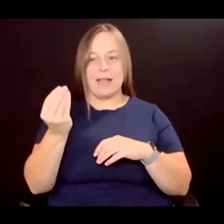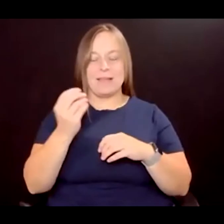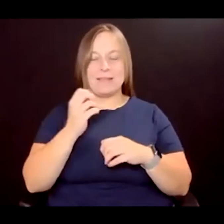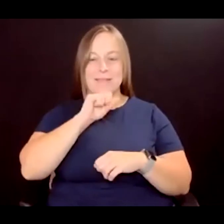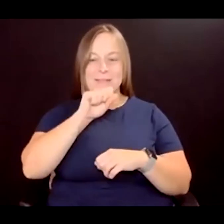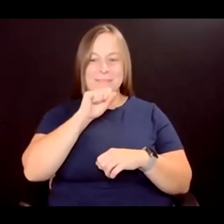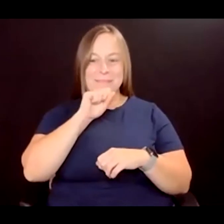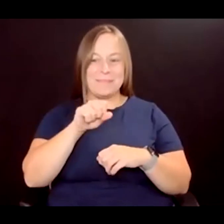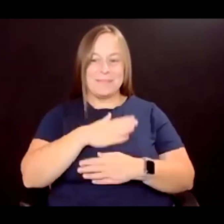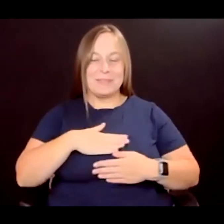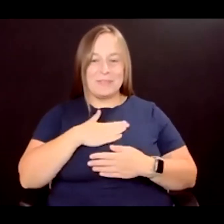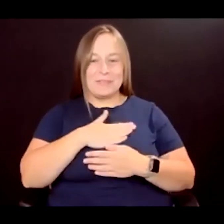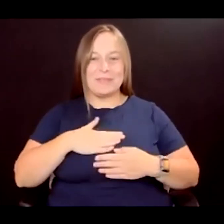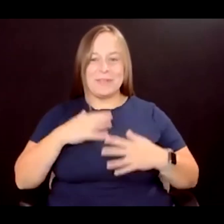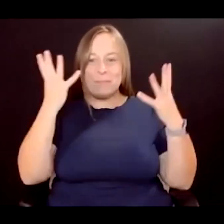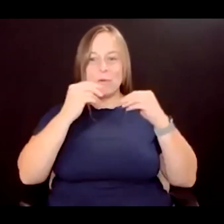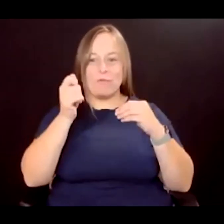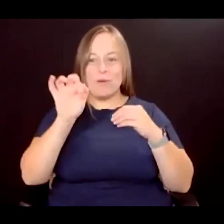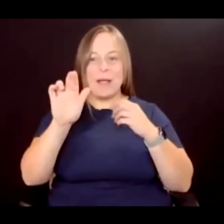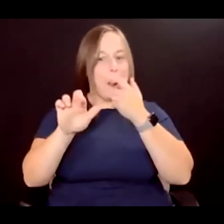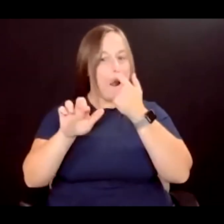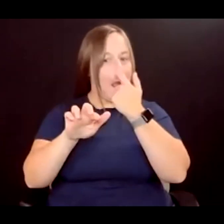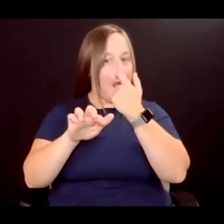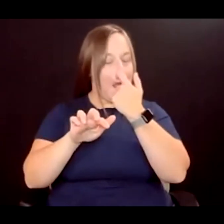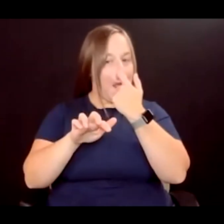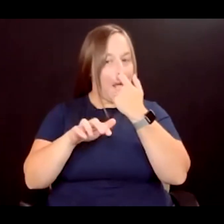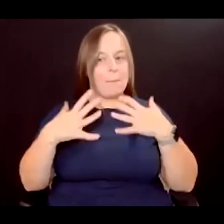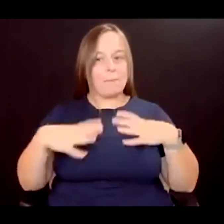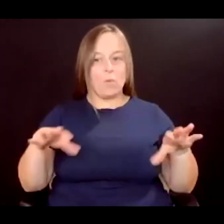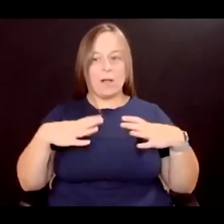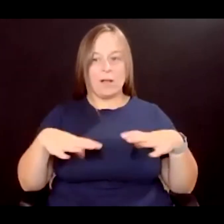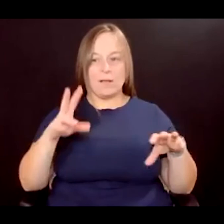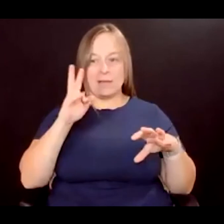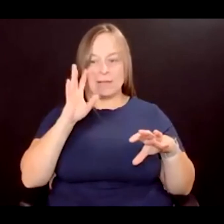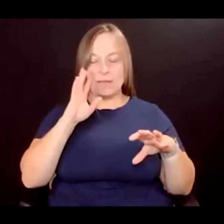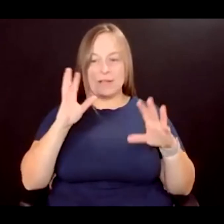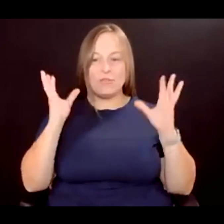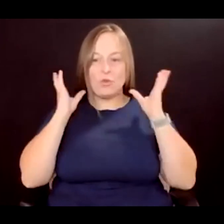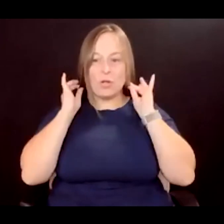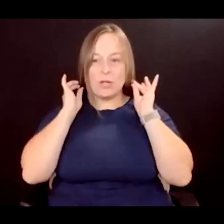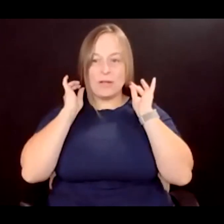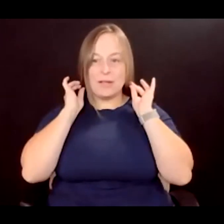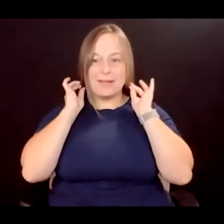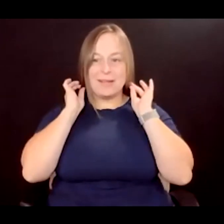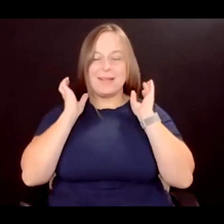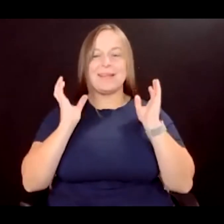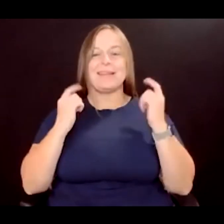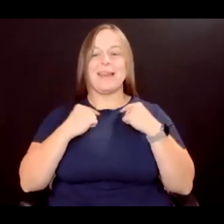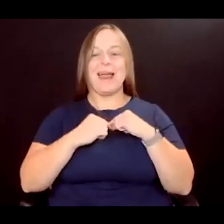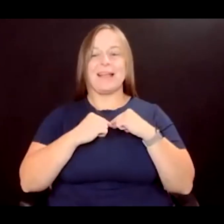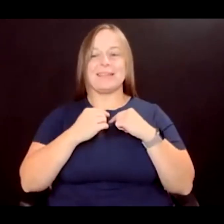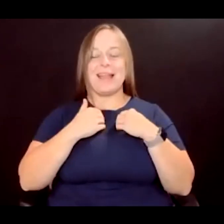words, thank you for being here today, and yeah, feel free to comment on that. Yeah, you're welcome. Shamika, thank you